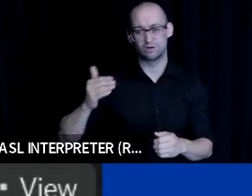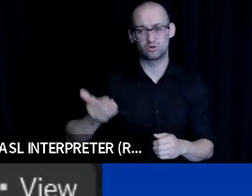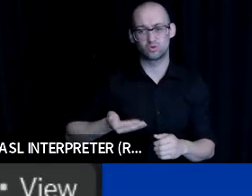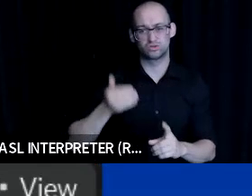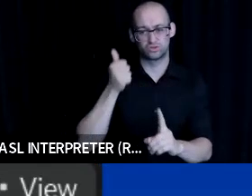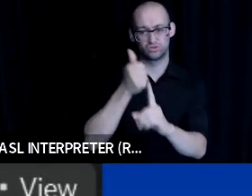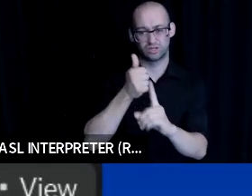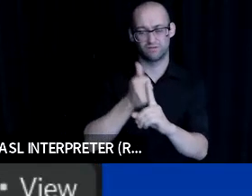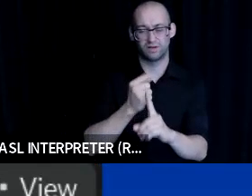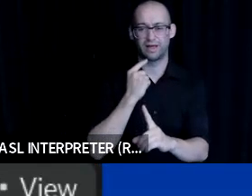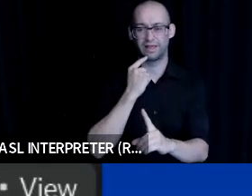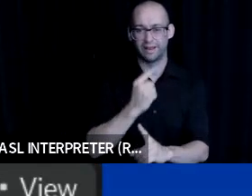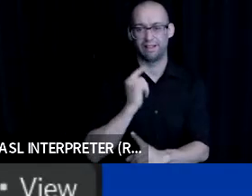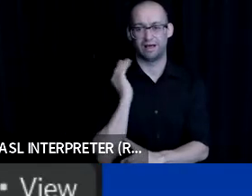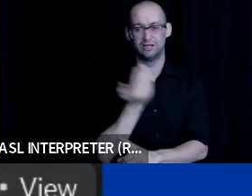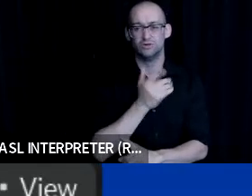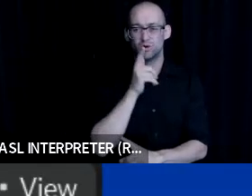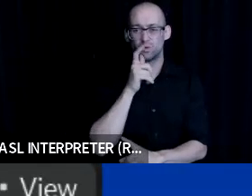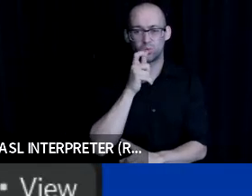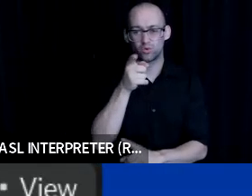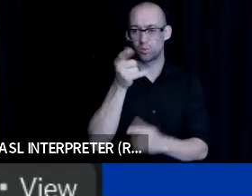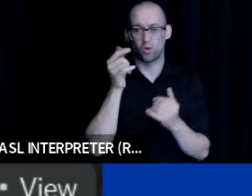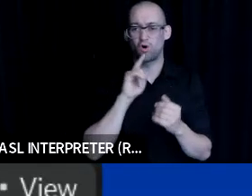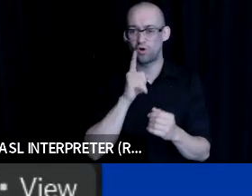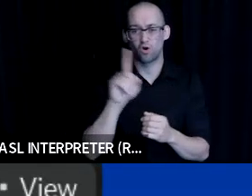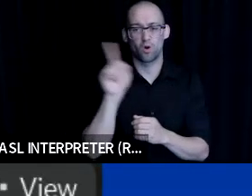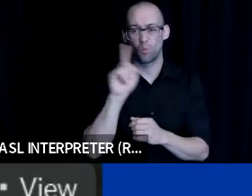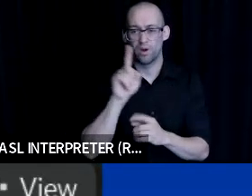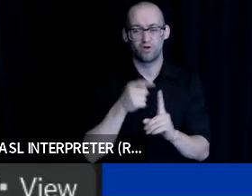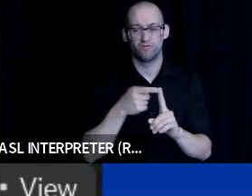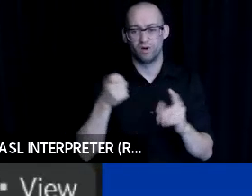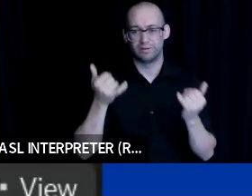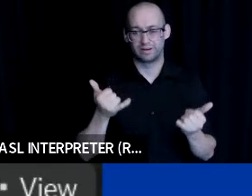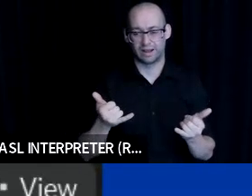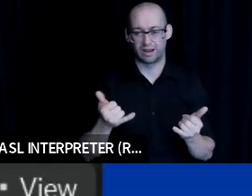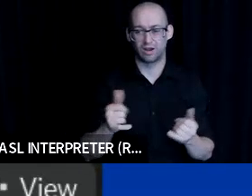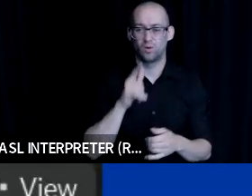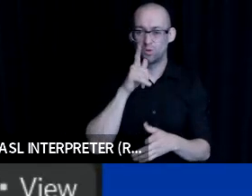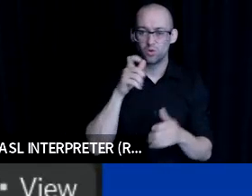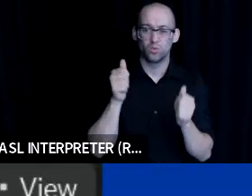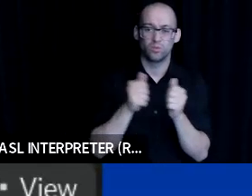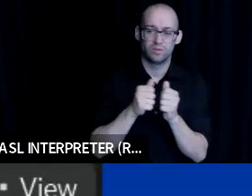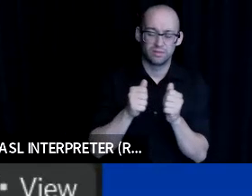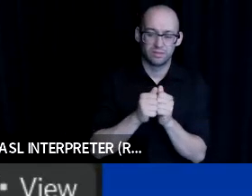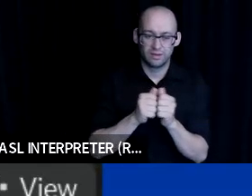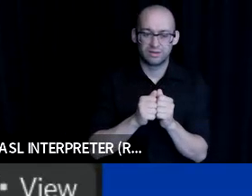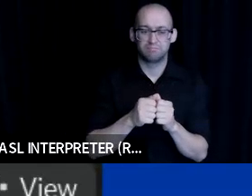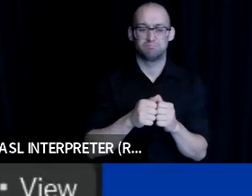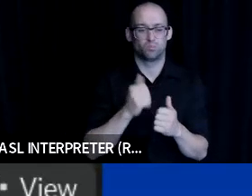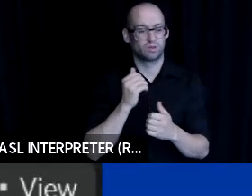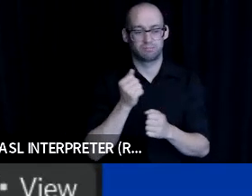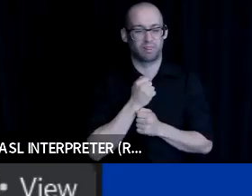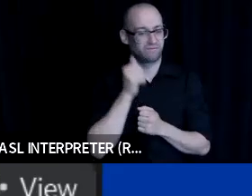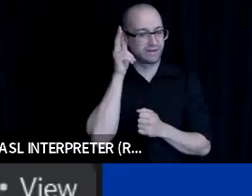who you are, if you're comfortable telling us where you're at today, who you're with. We would love to hear about that. And then when we